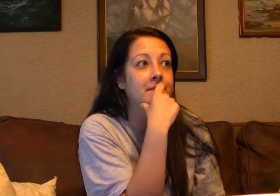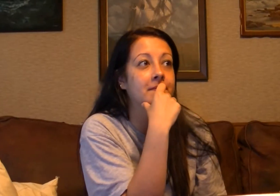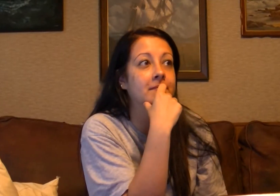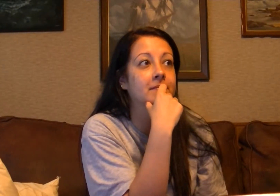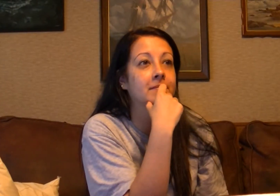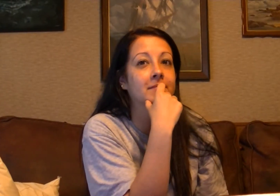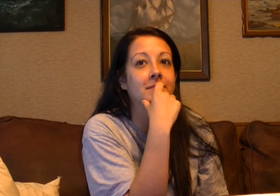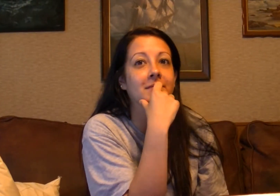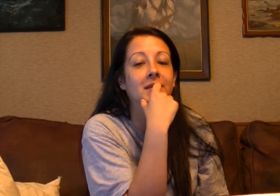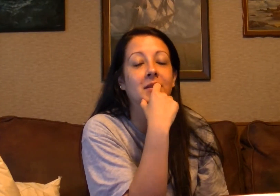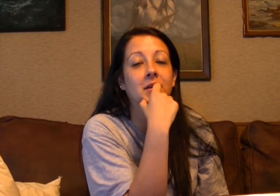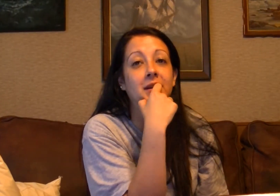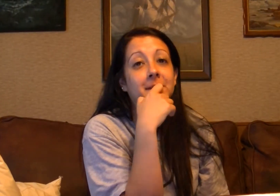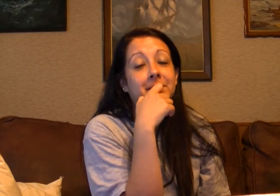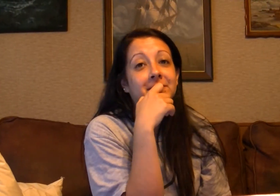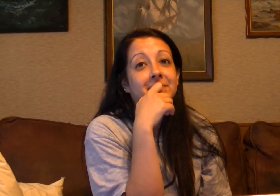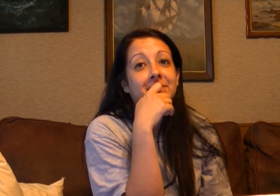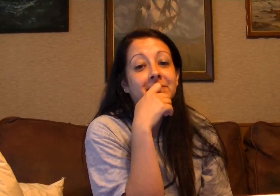Mm-hmm. Okay.